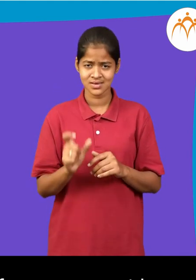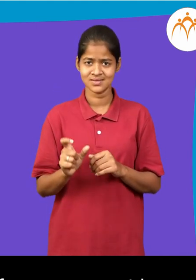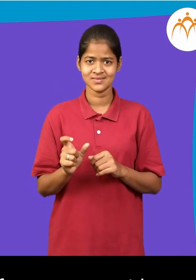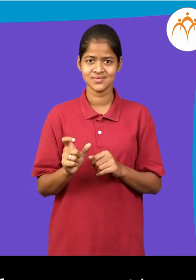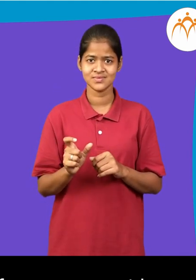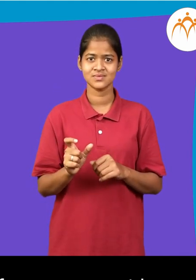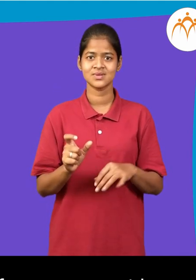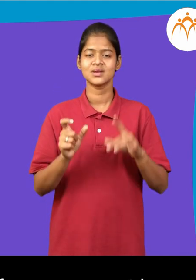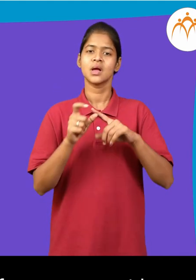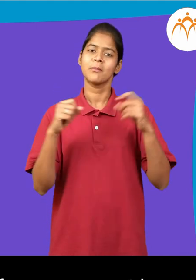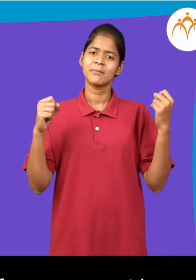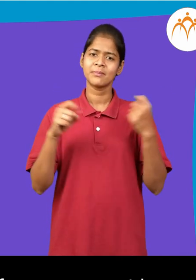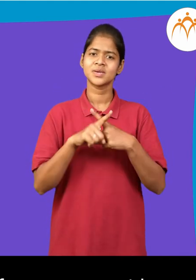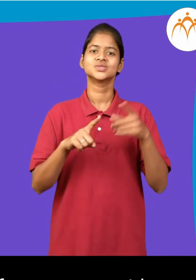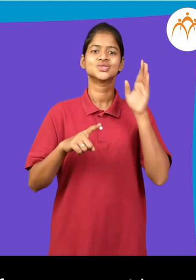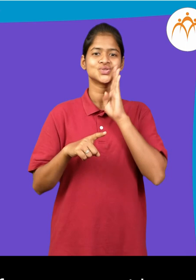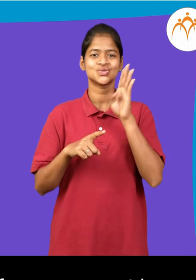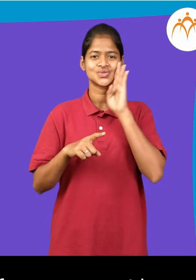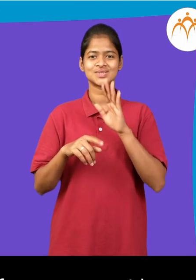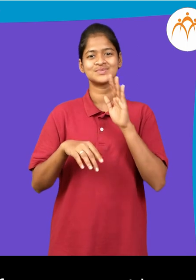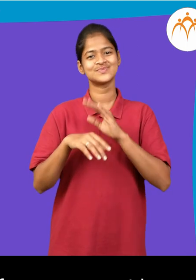form poems or rhymes.